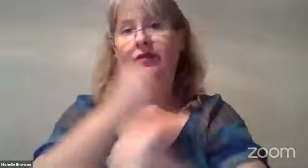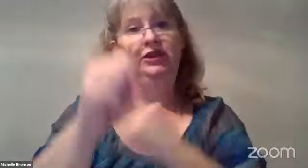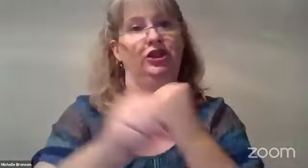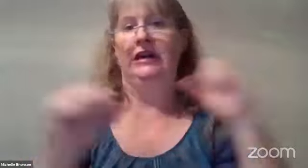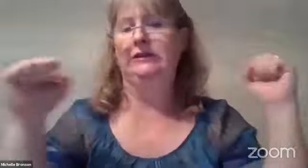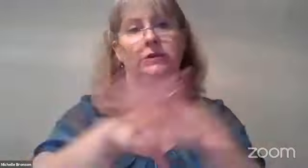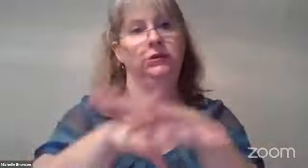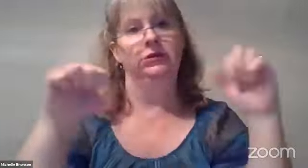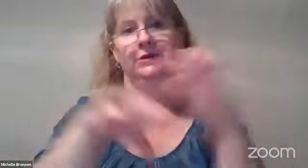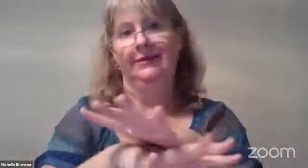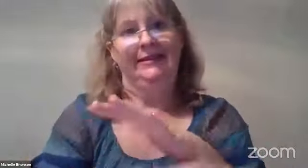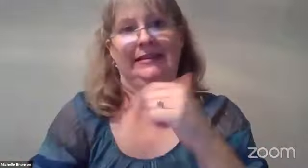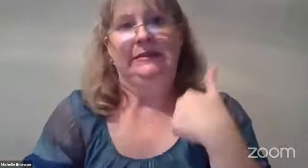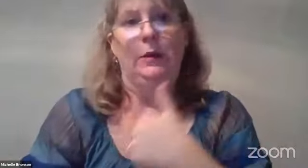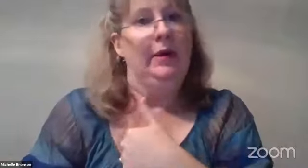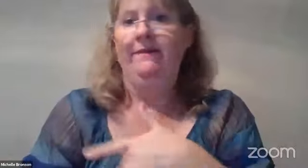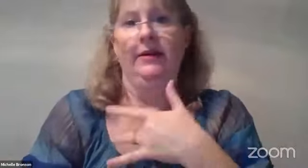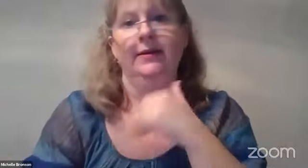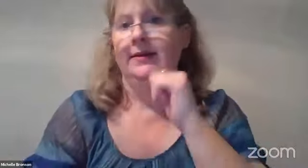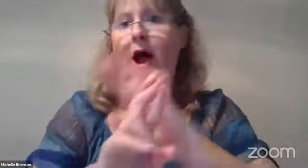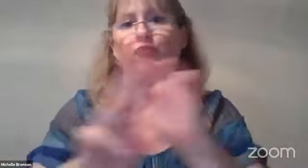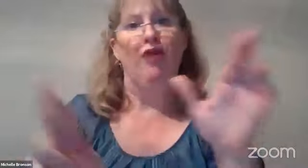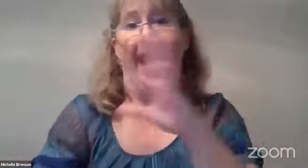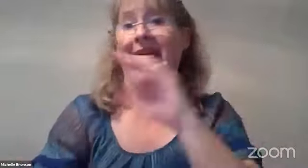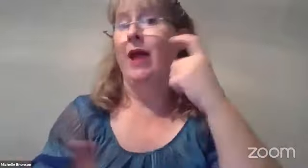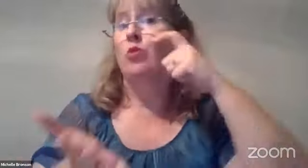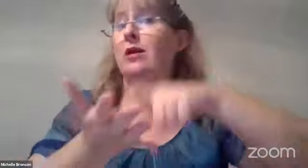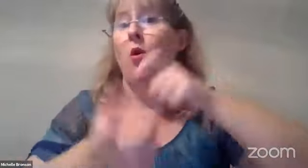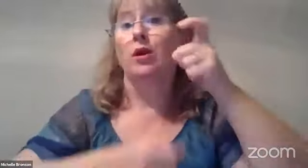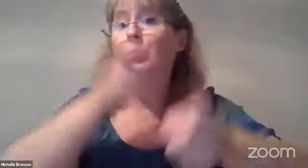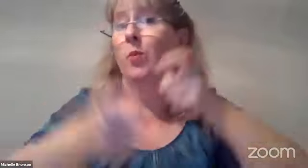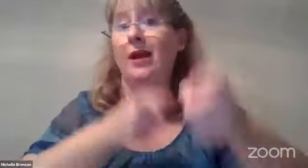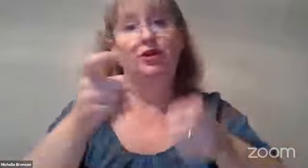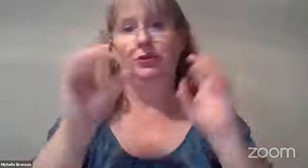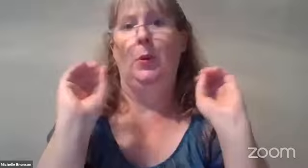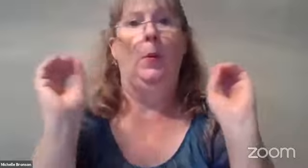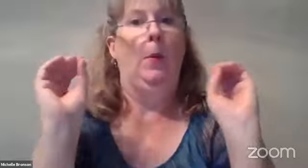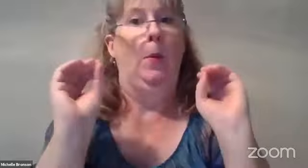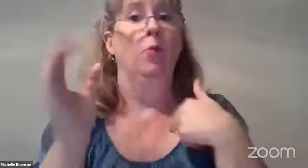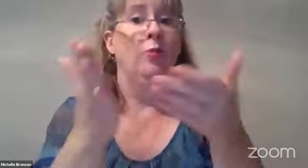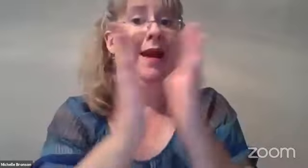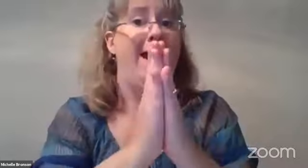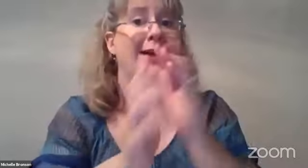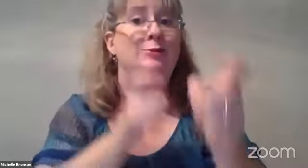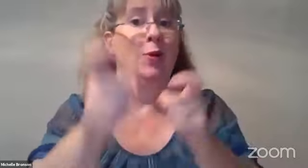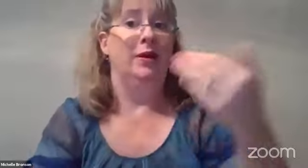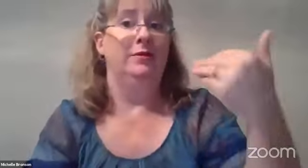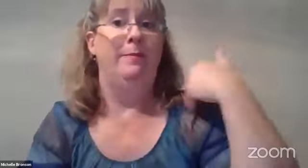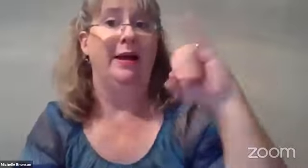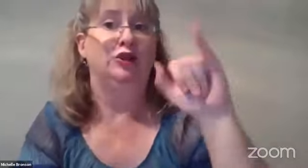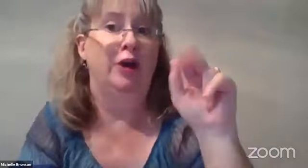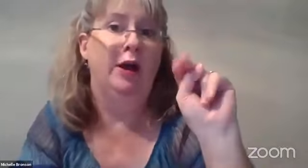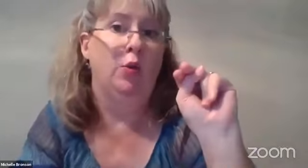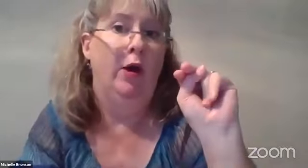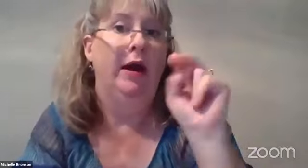and the holiday luncheon this year because of the sheer numbers. We recognize too that we will not be receiving those donations. We asked